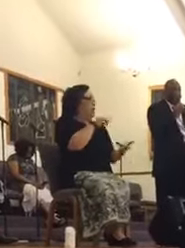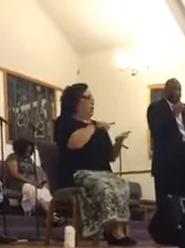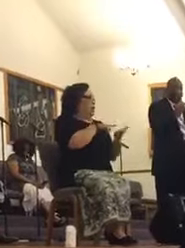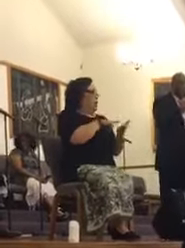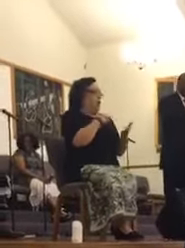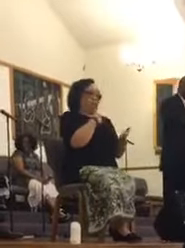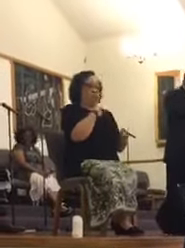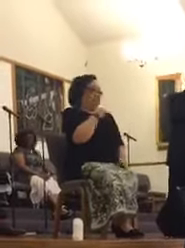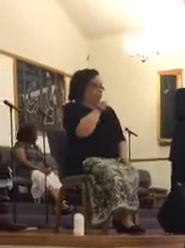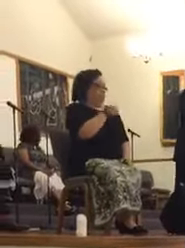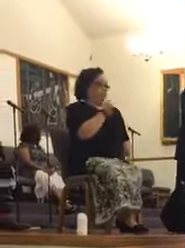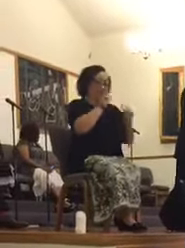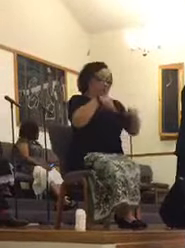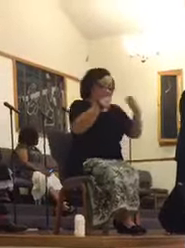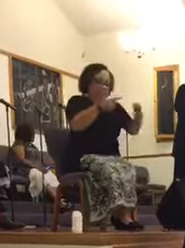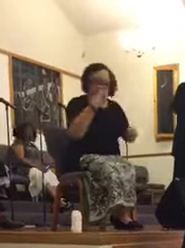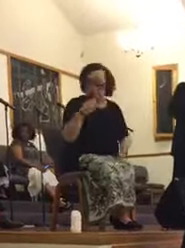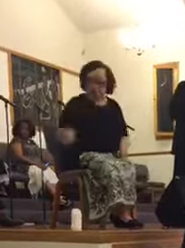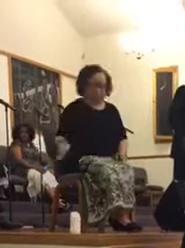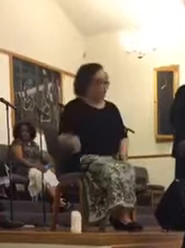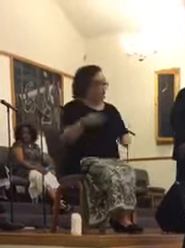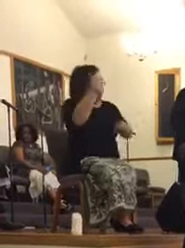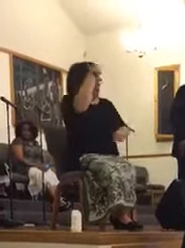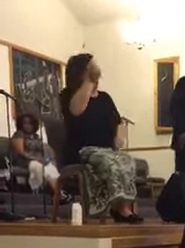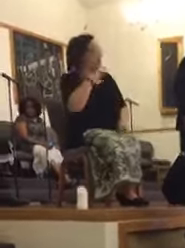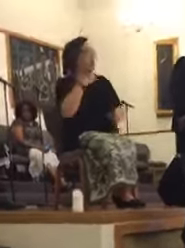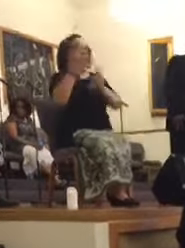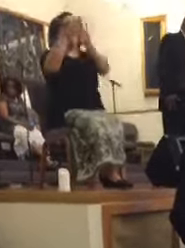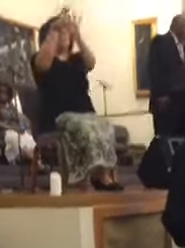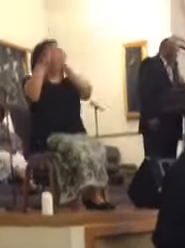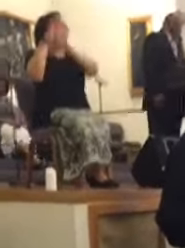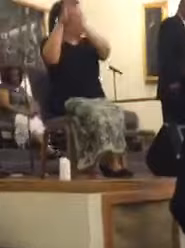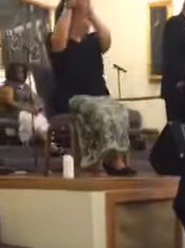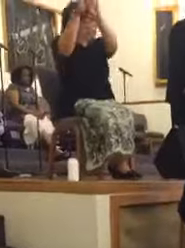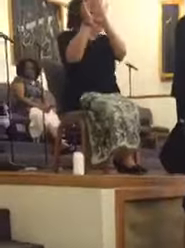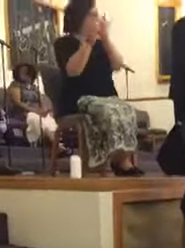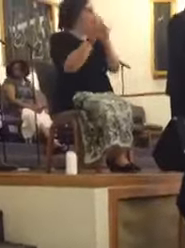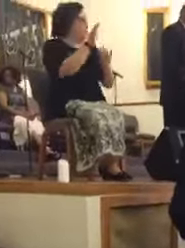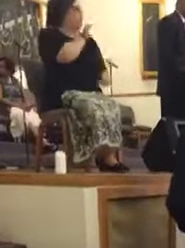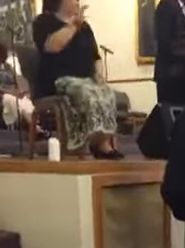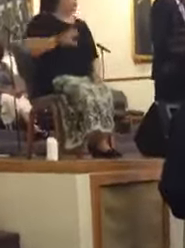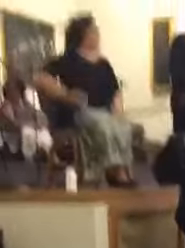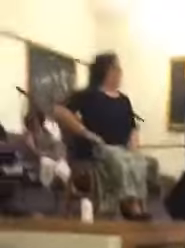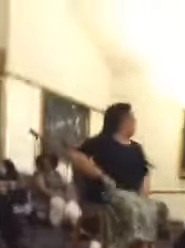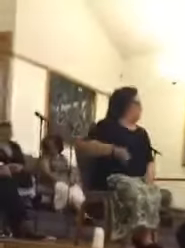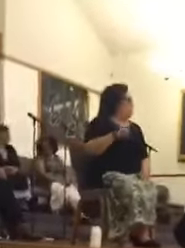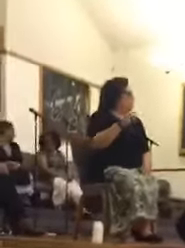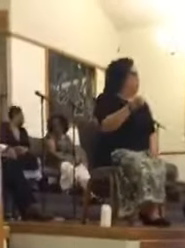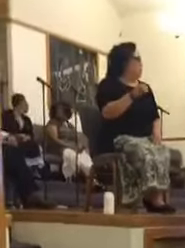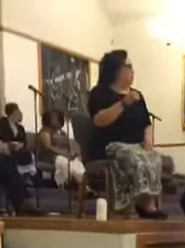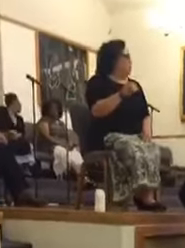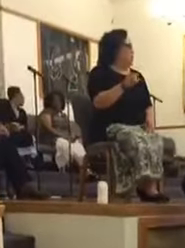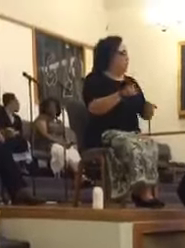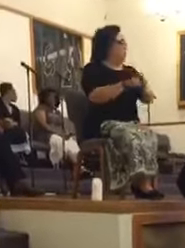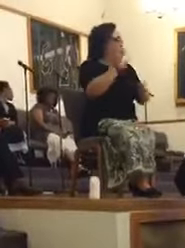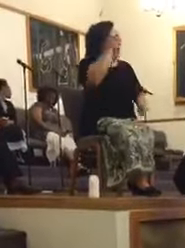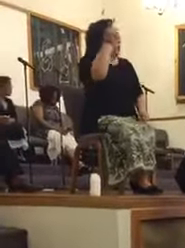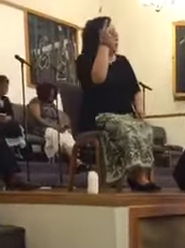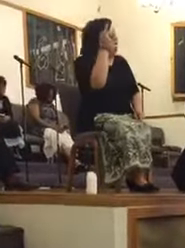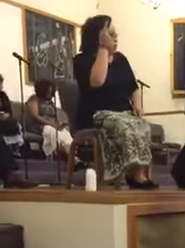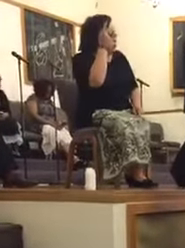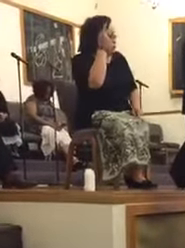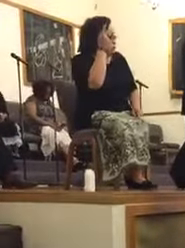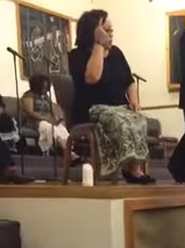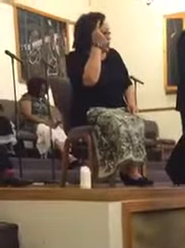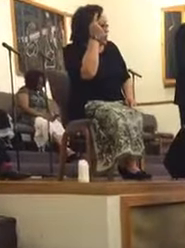hell. Because of my relationship with Jesus Christ. So as he purposed to